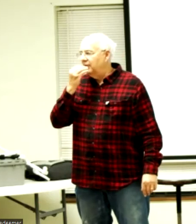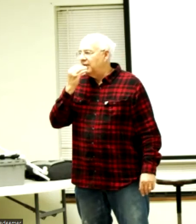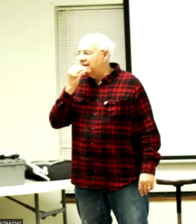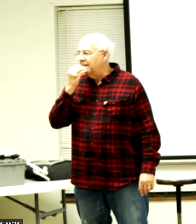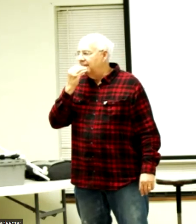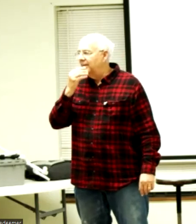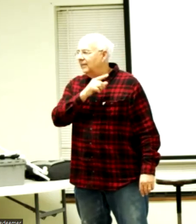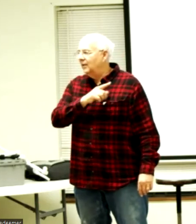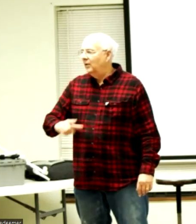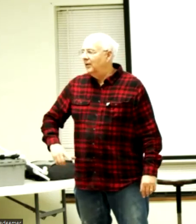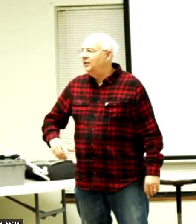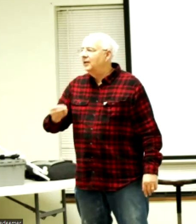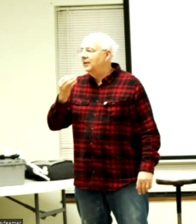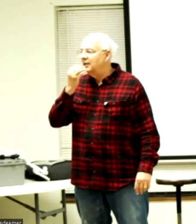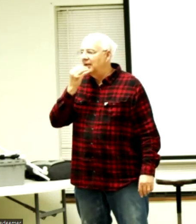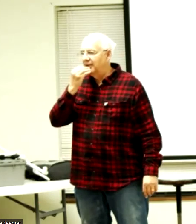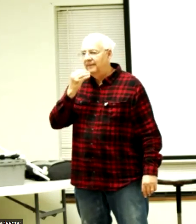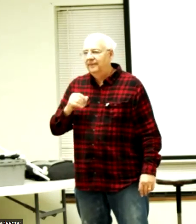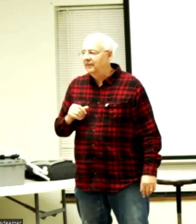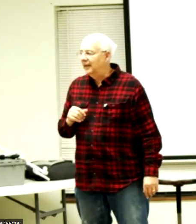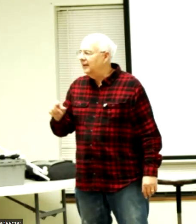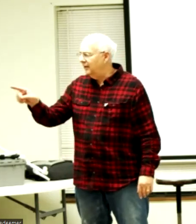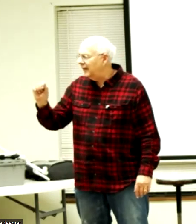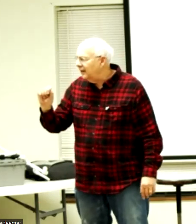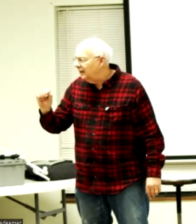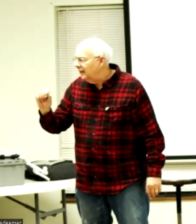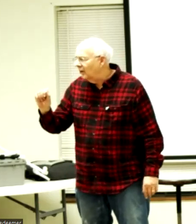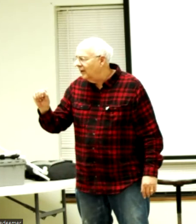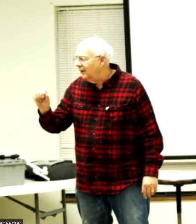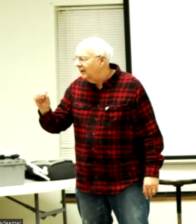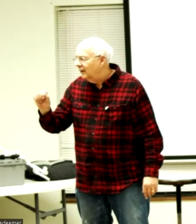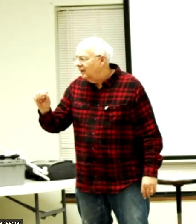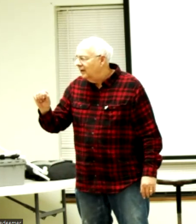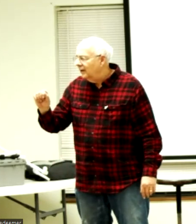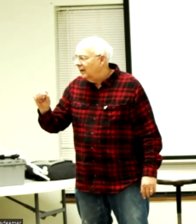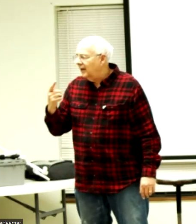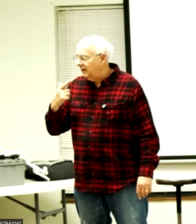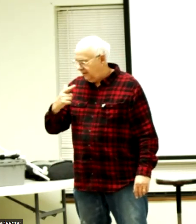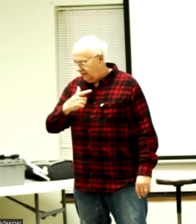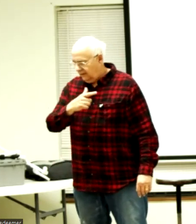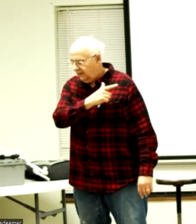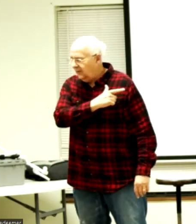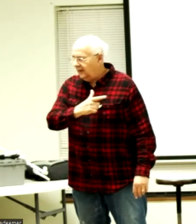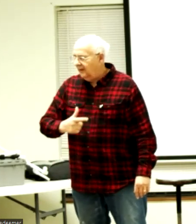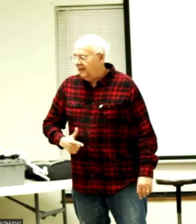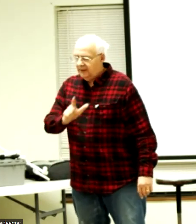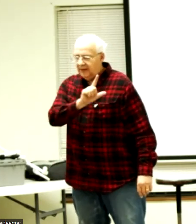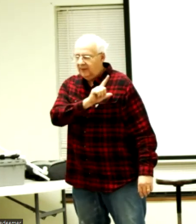just to eat. Lord's Supper, right? Do that again. Lord. Okay, you're doing this. I would